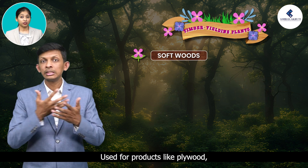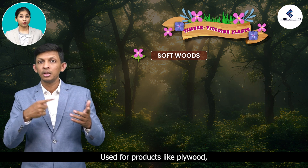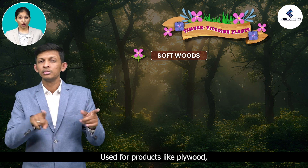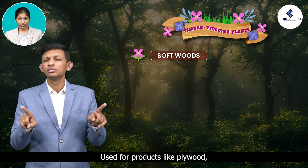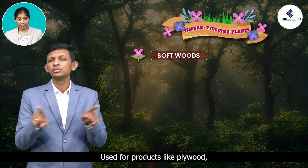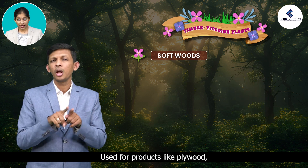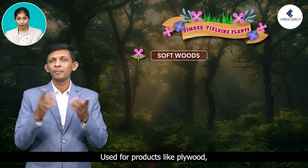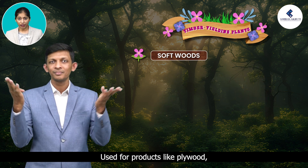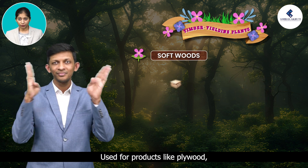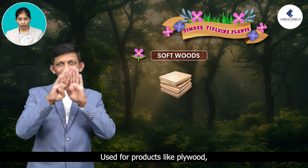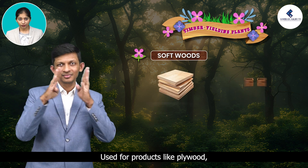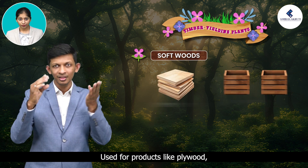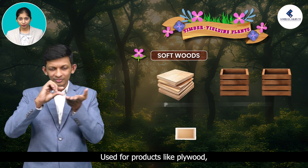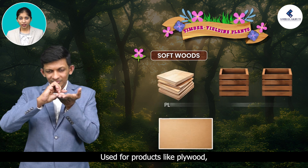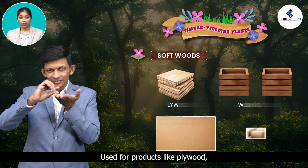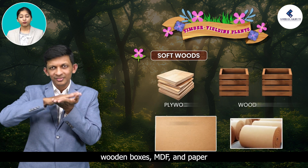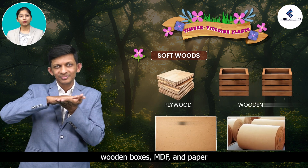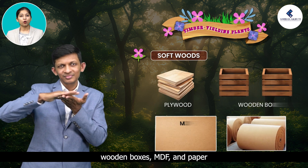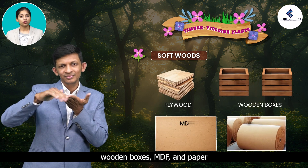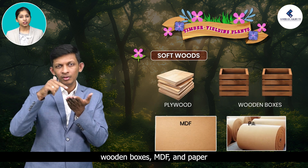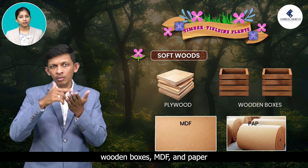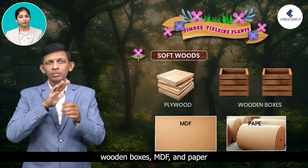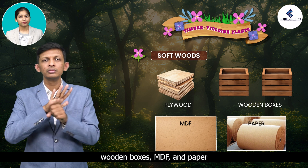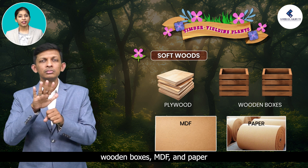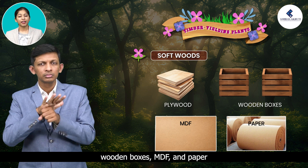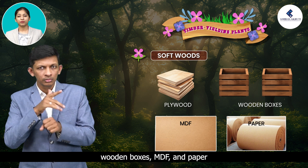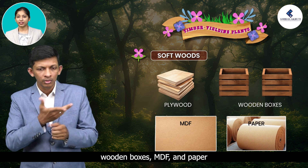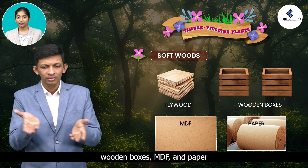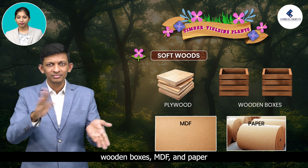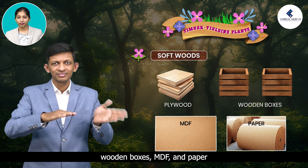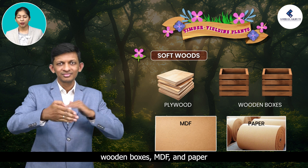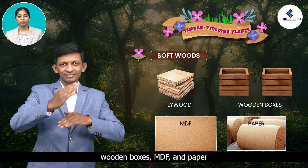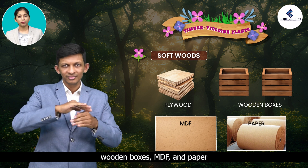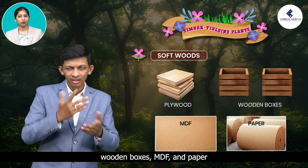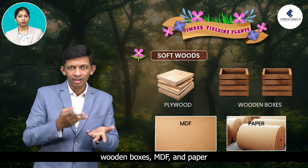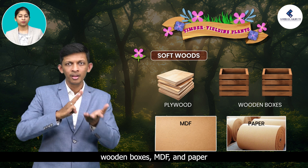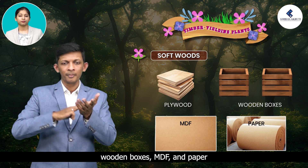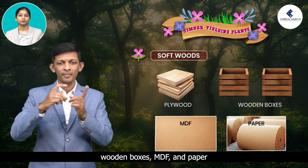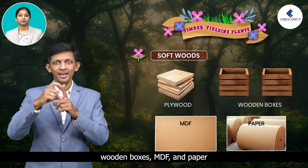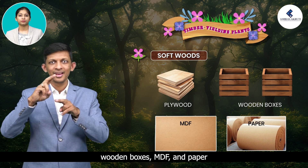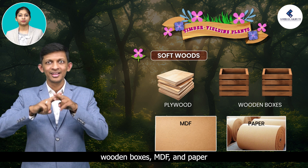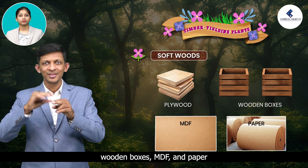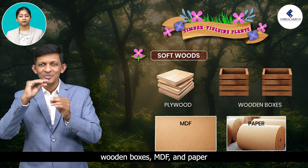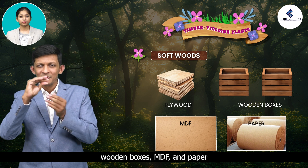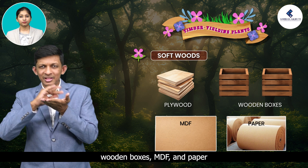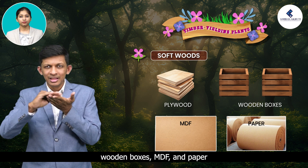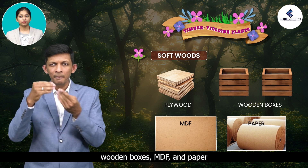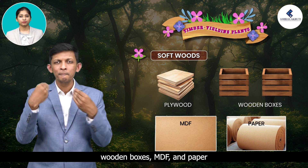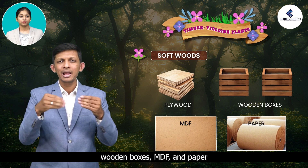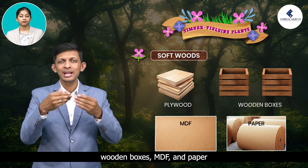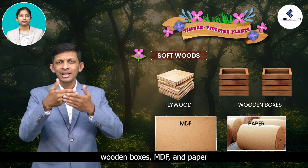Used for products like plywood, wooden boxes, MDF, and paper.